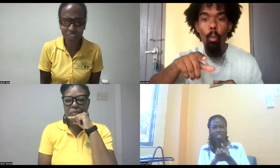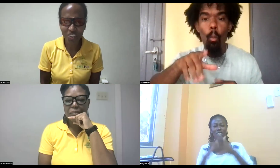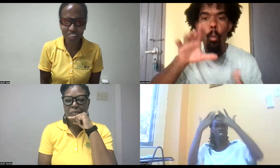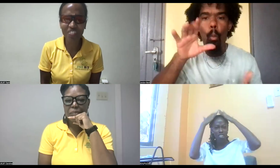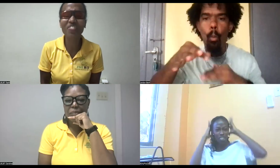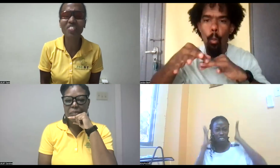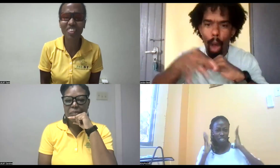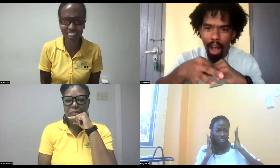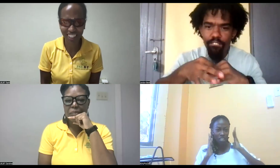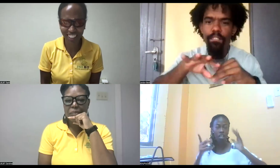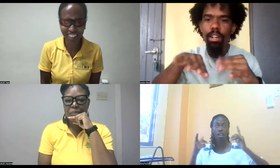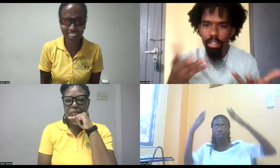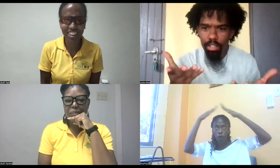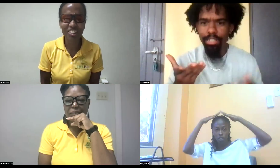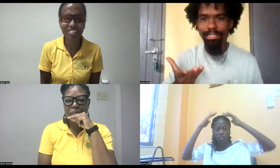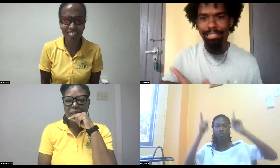seems, the wife,